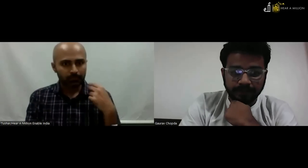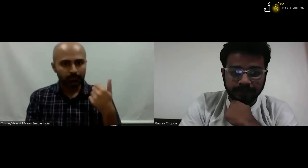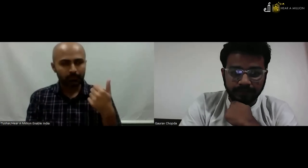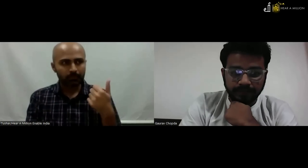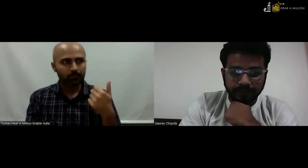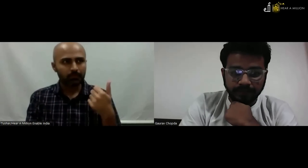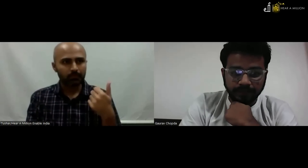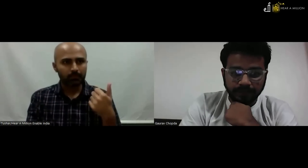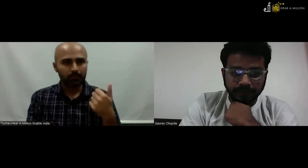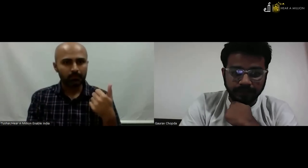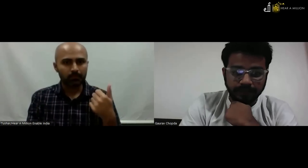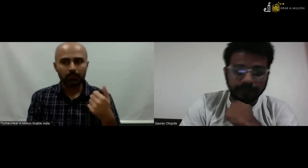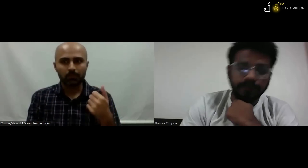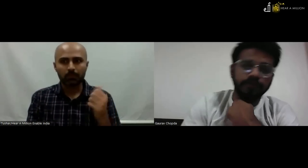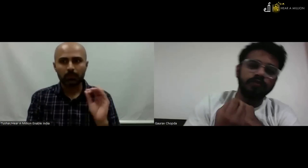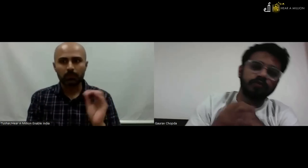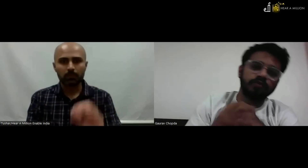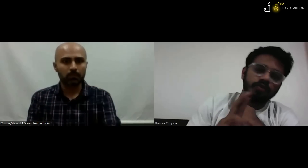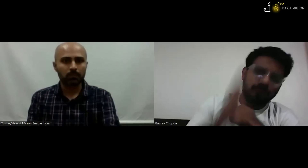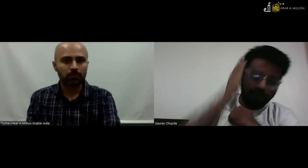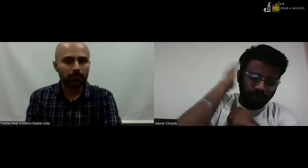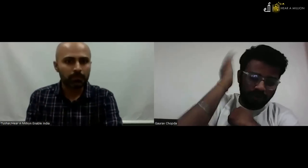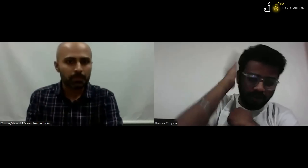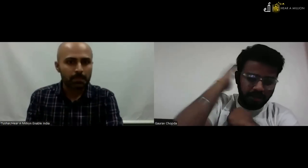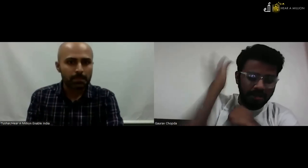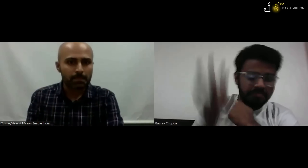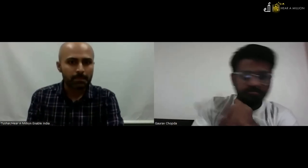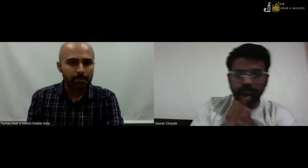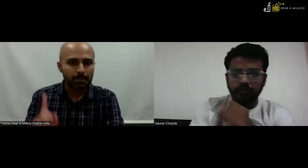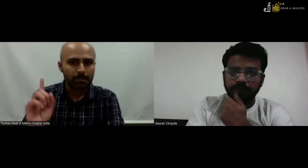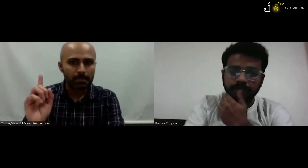Is Sagar here? Sagar, can you see me?